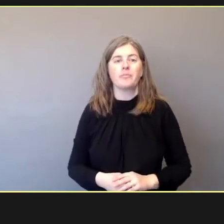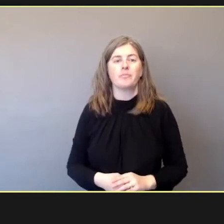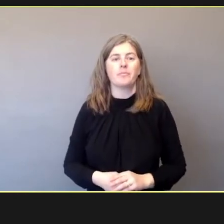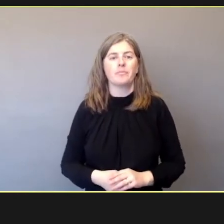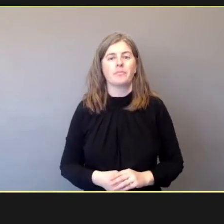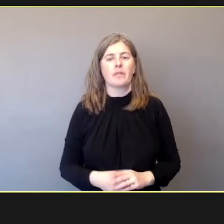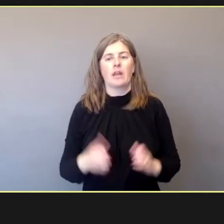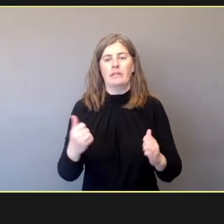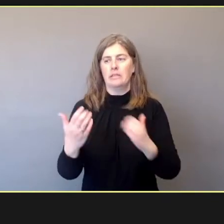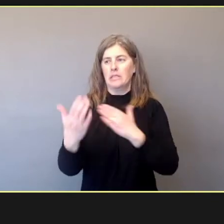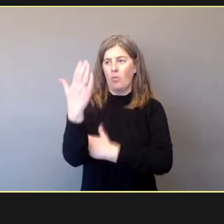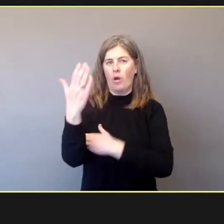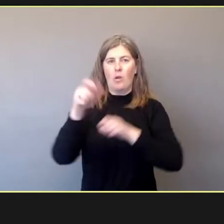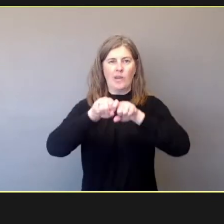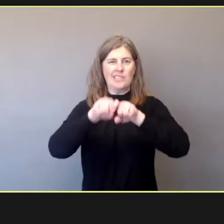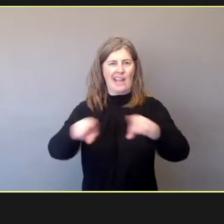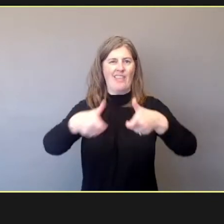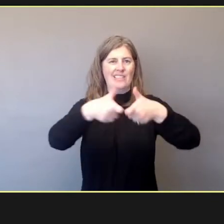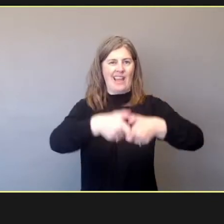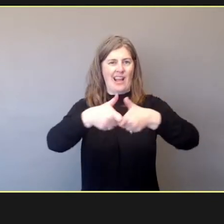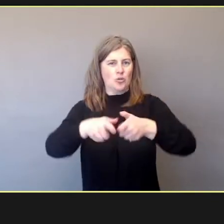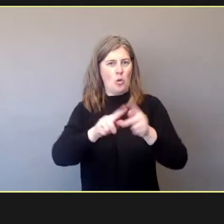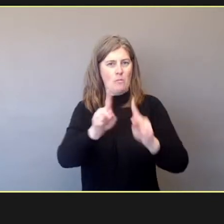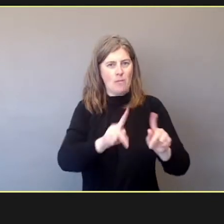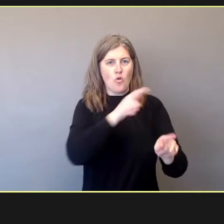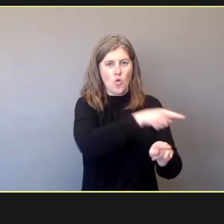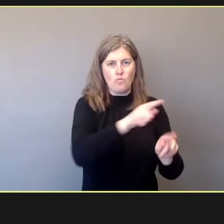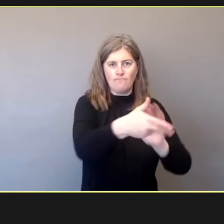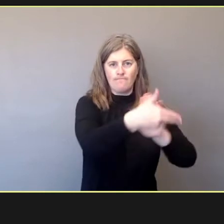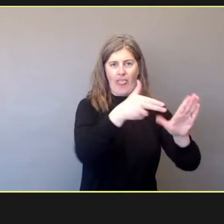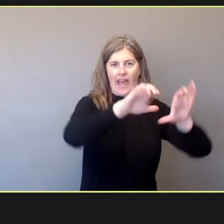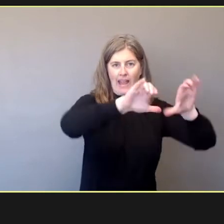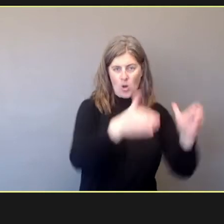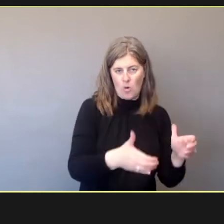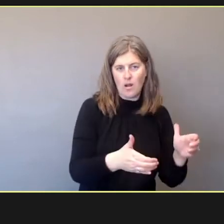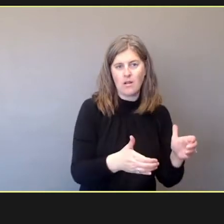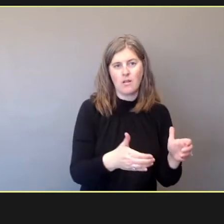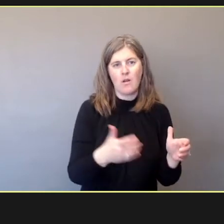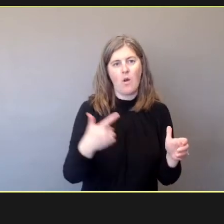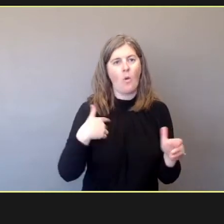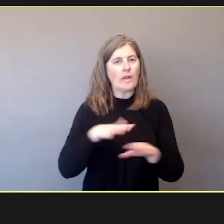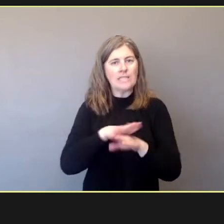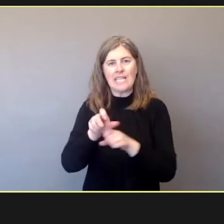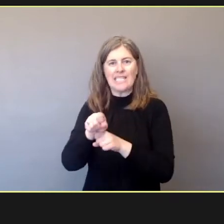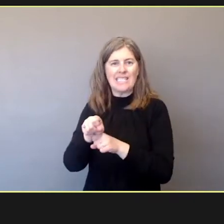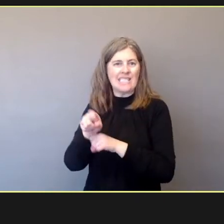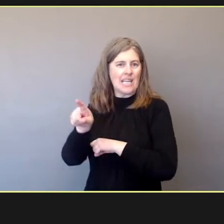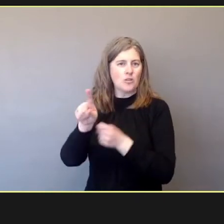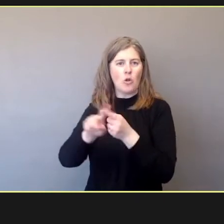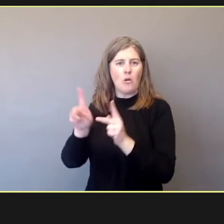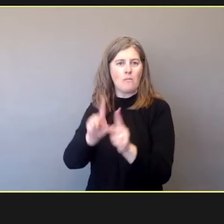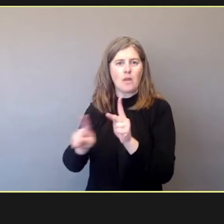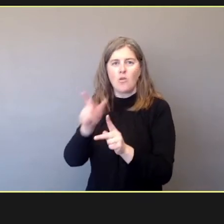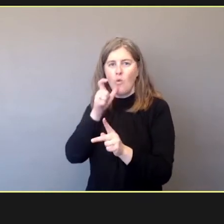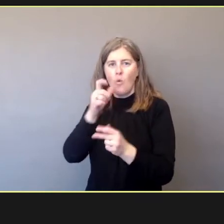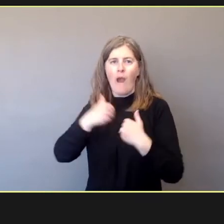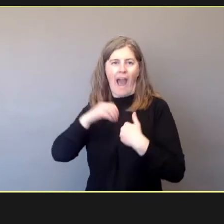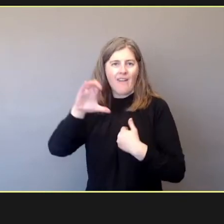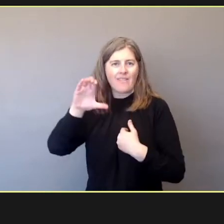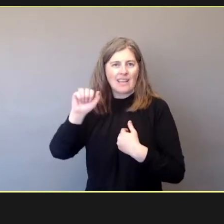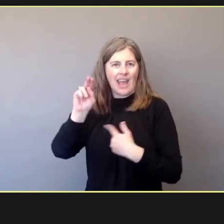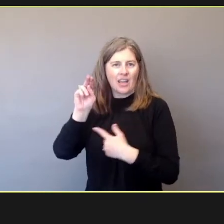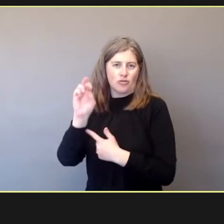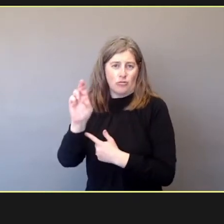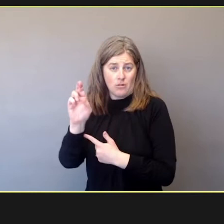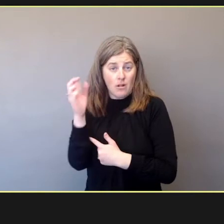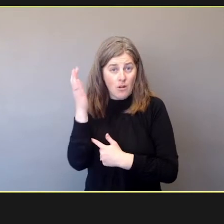this morning when we sent the text out to immunocompromised people, we did not send it to people who had cancer, because